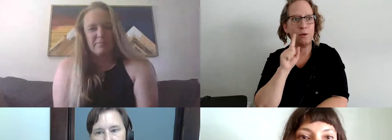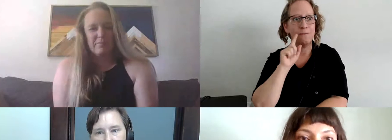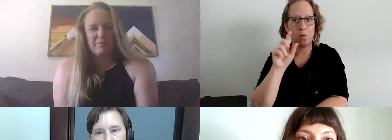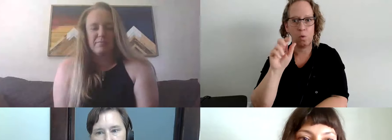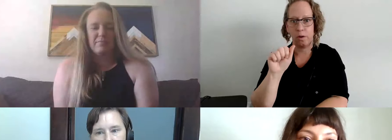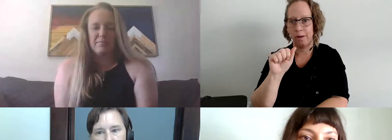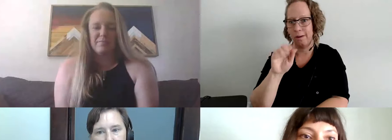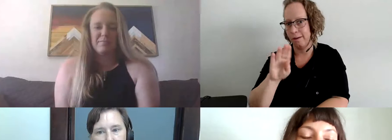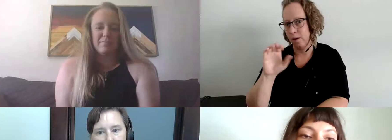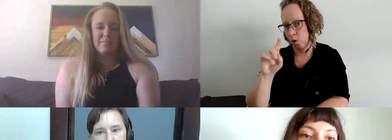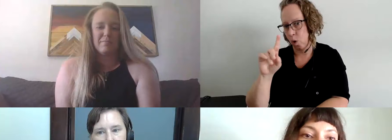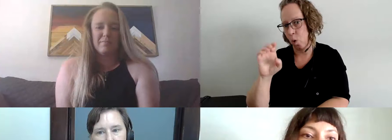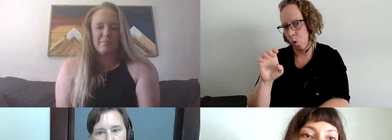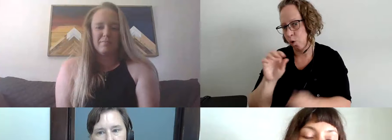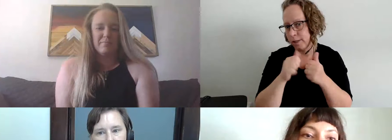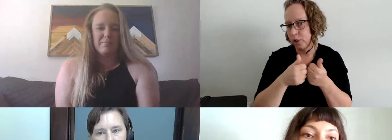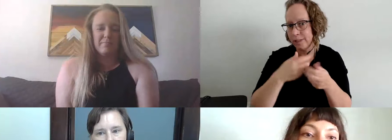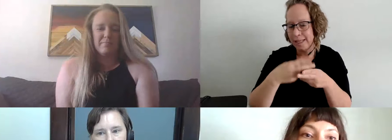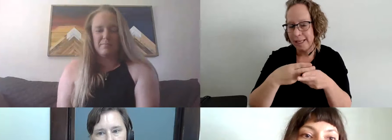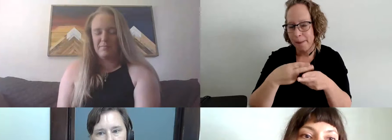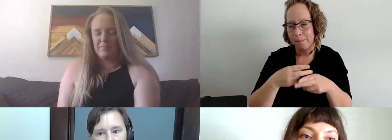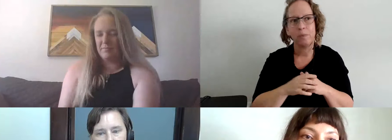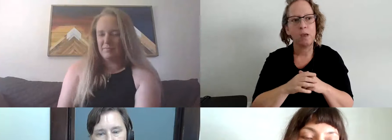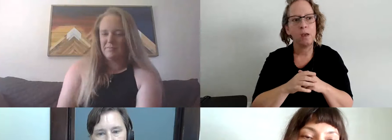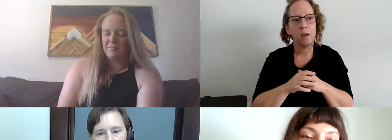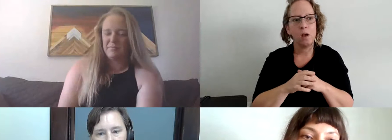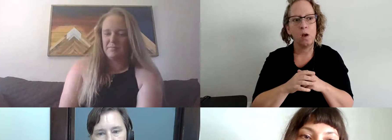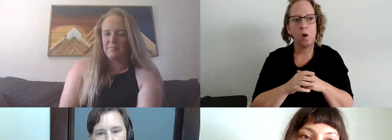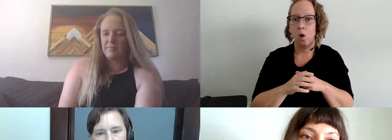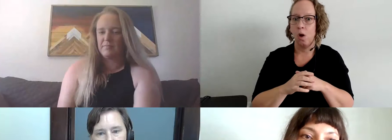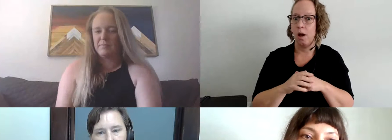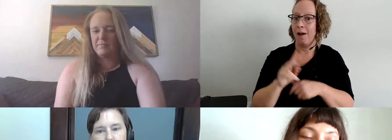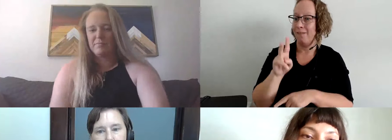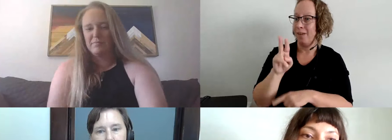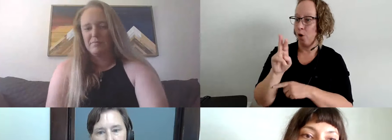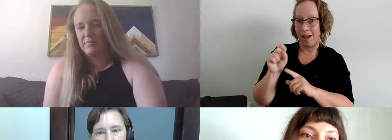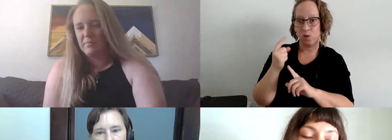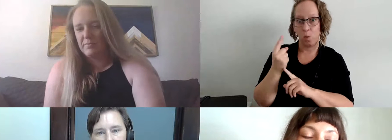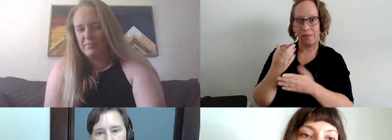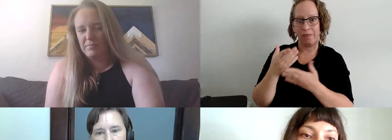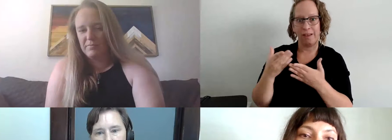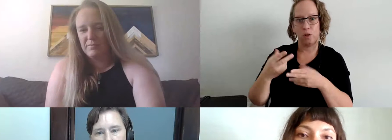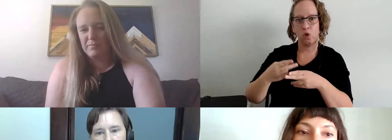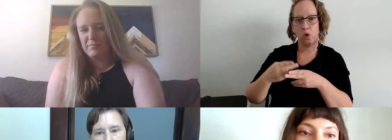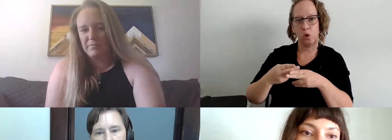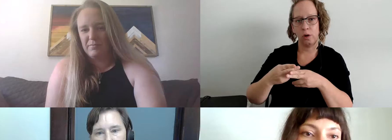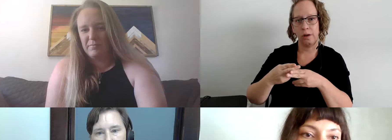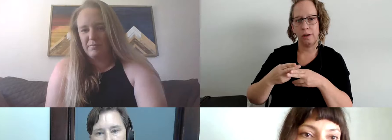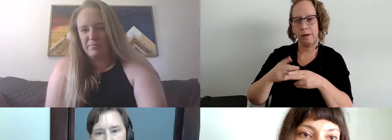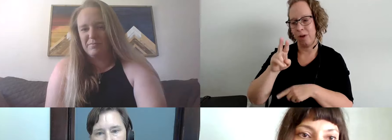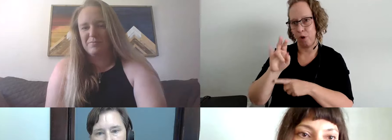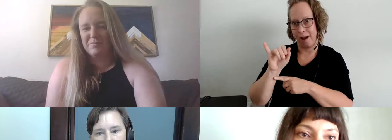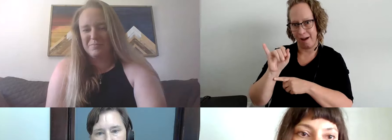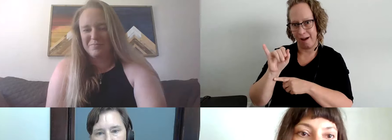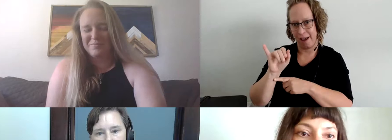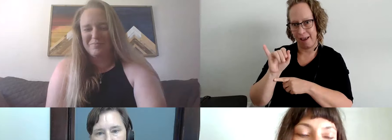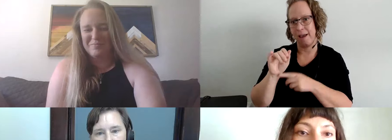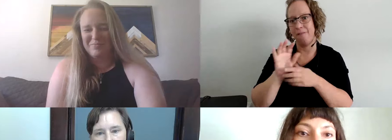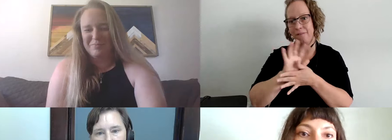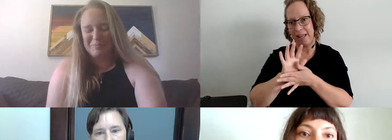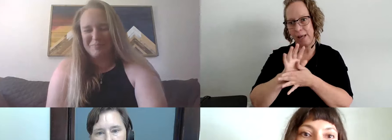agency name or code. And then a feature of video relay service, it's called video remote interpreting,